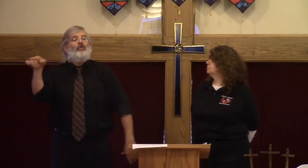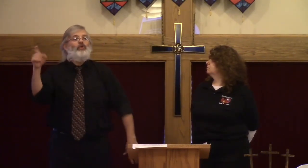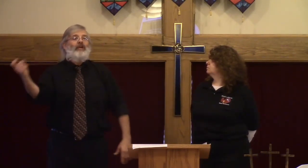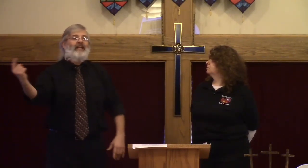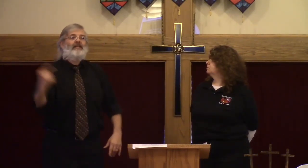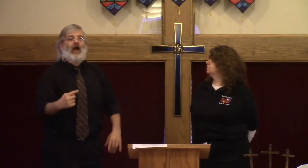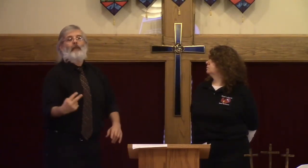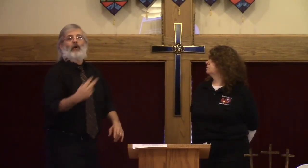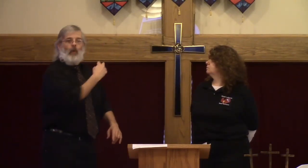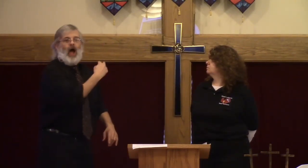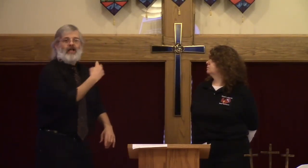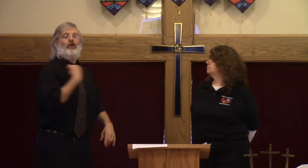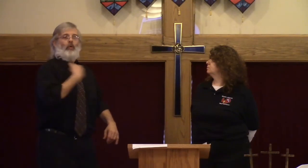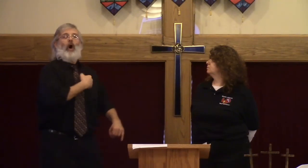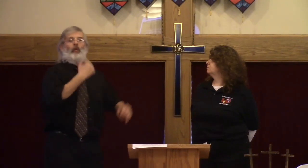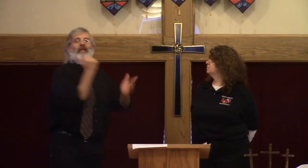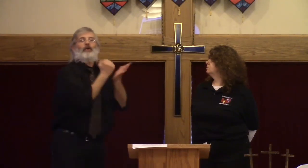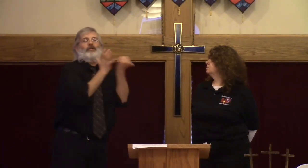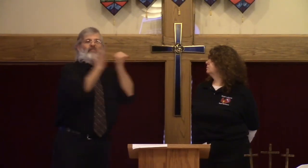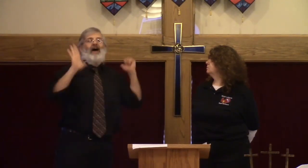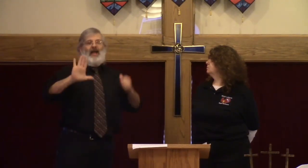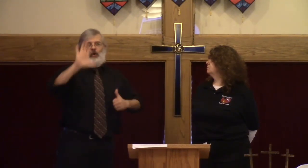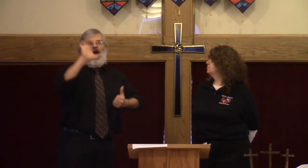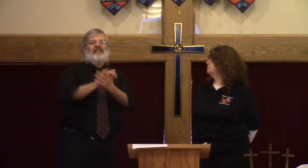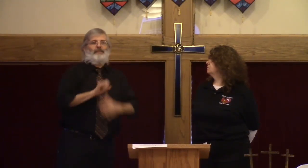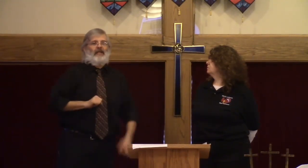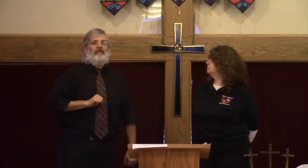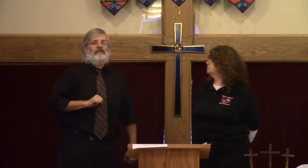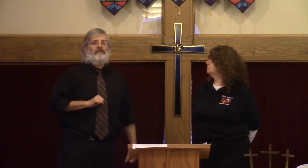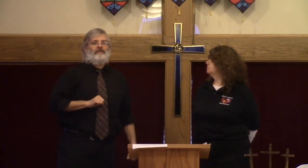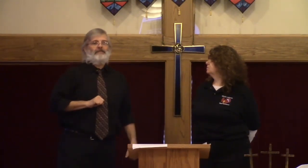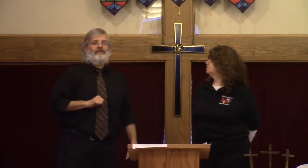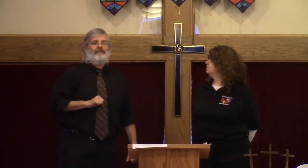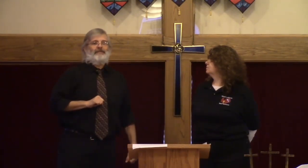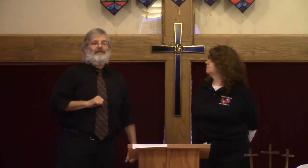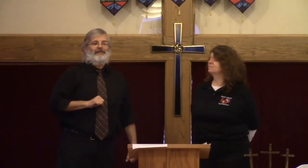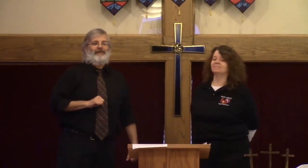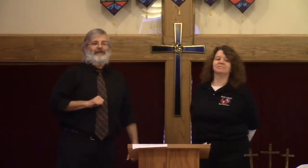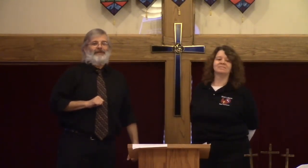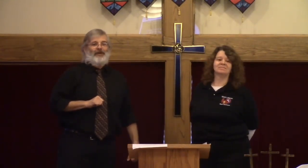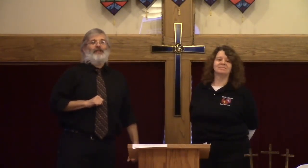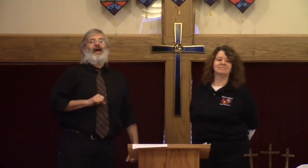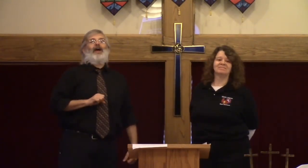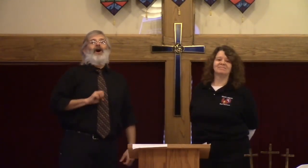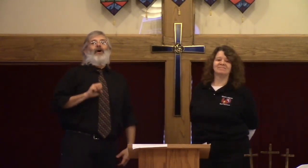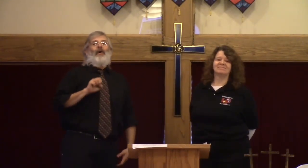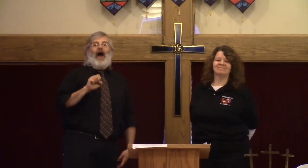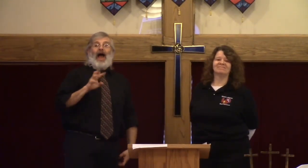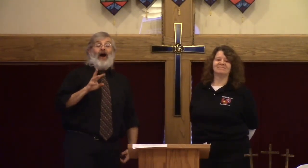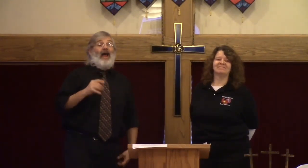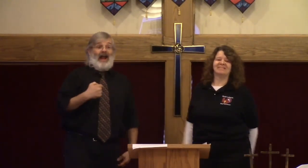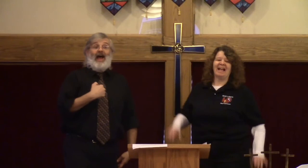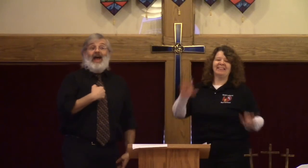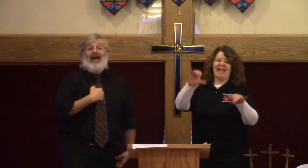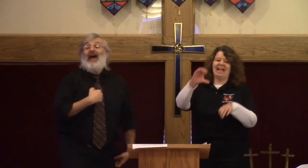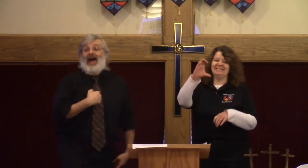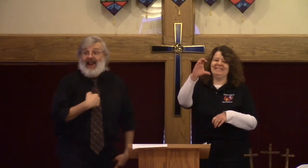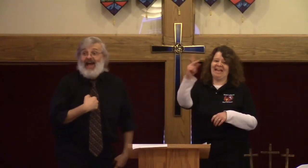you need to come and watch while we crucify your husband. So I was like, wow,